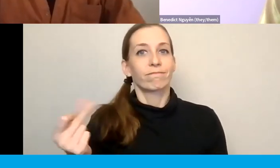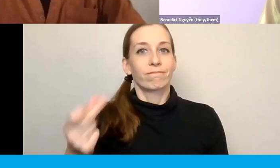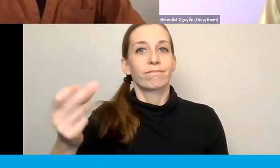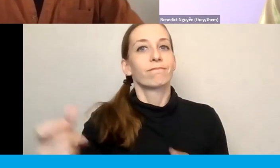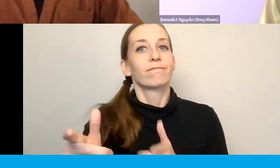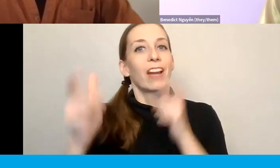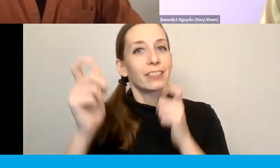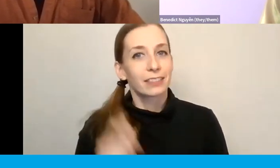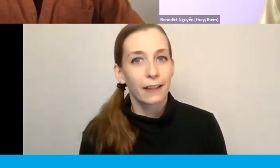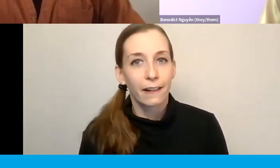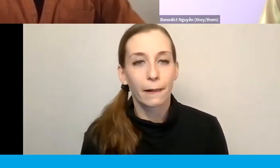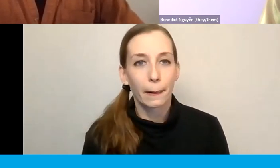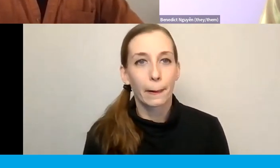And